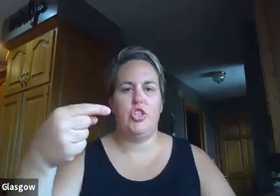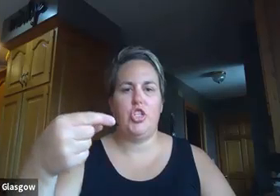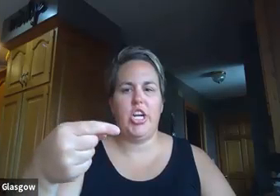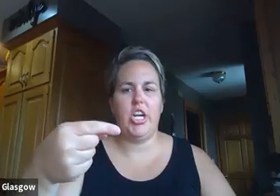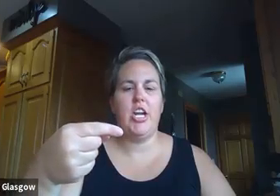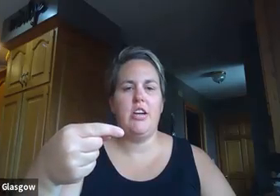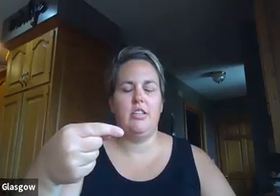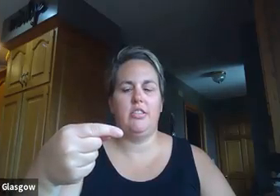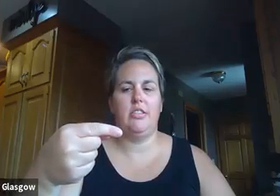G,